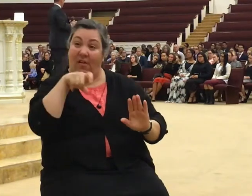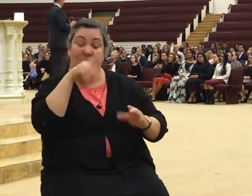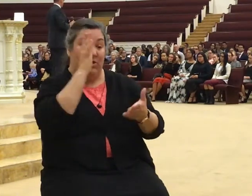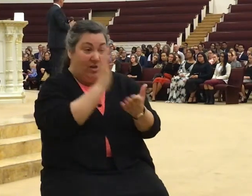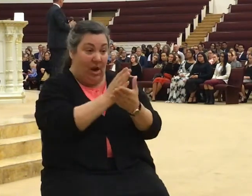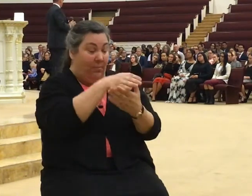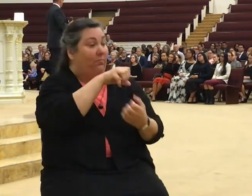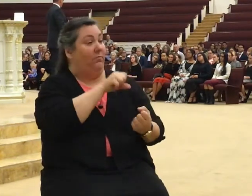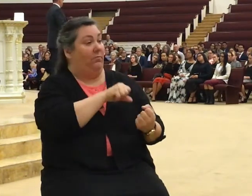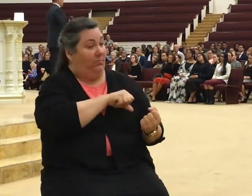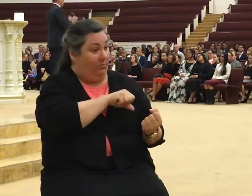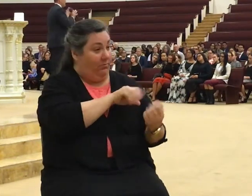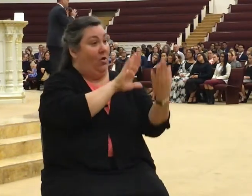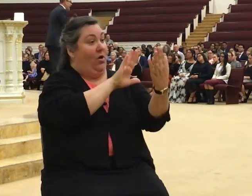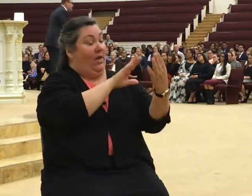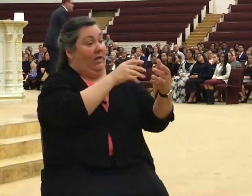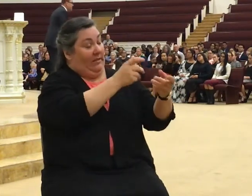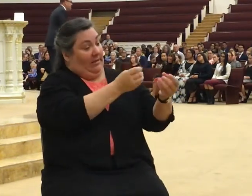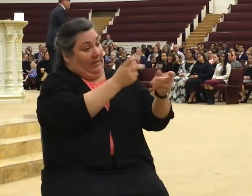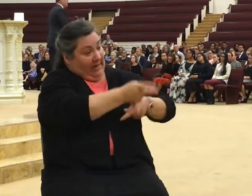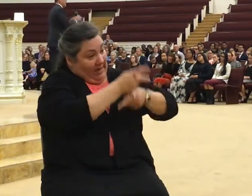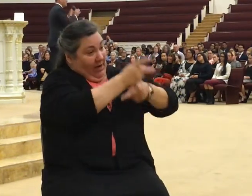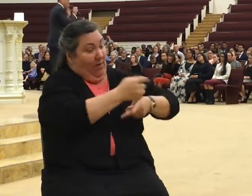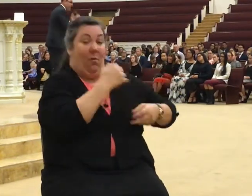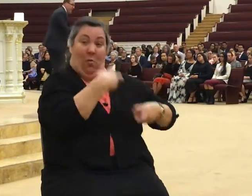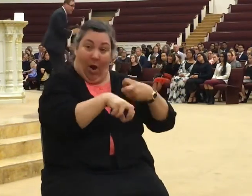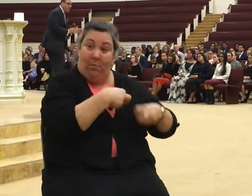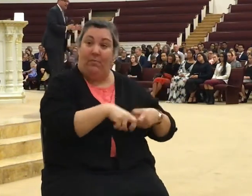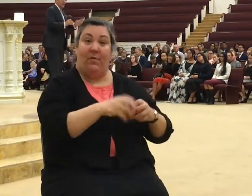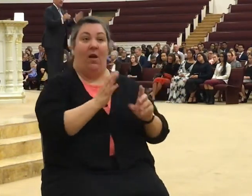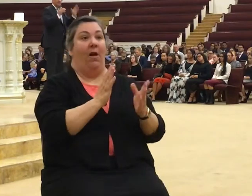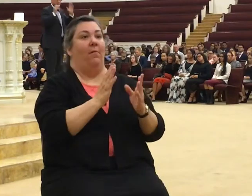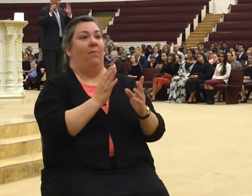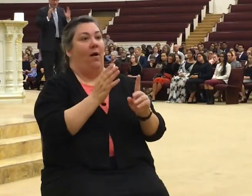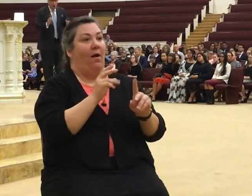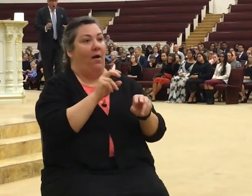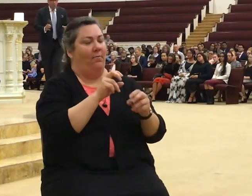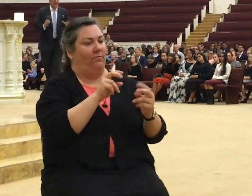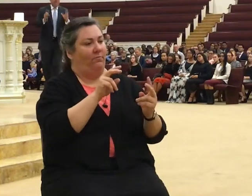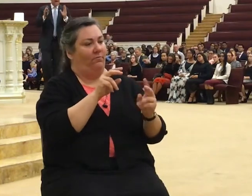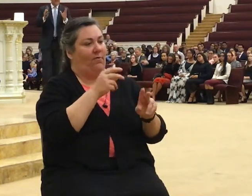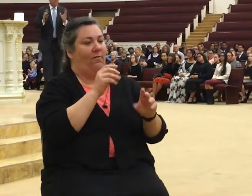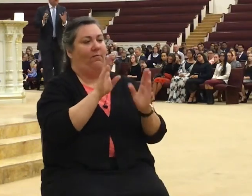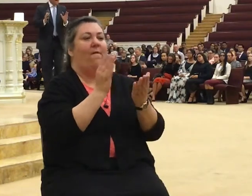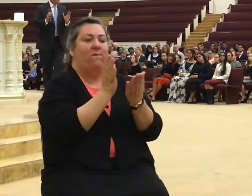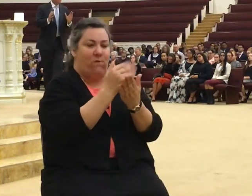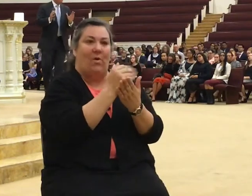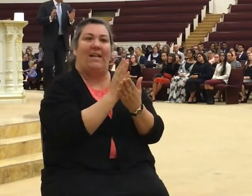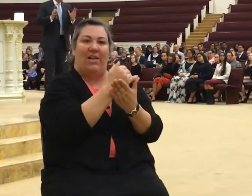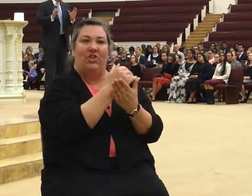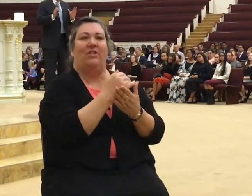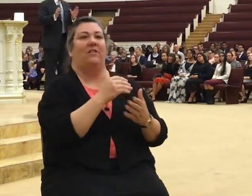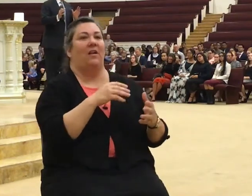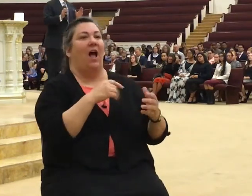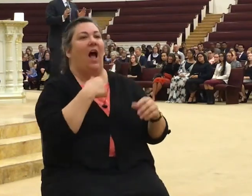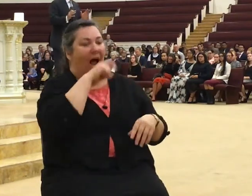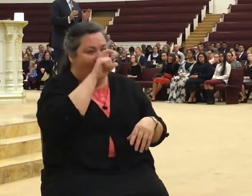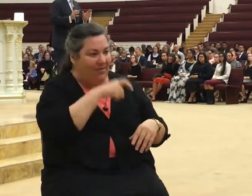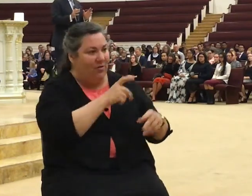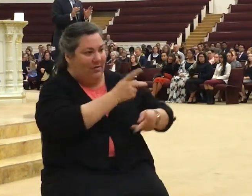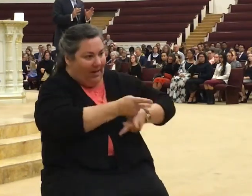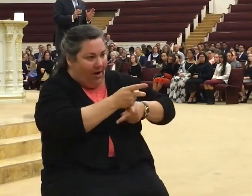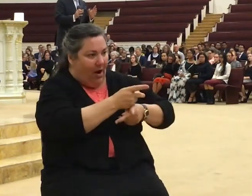problems and fornication and rebellion and the spirit of Korah, when I've got to do that, what is